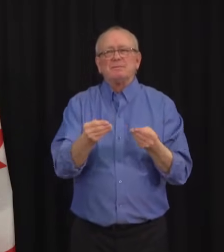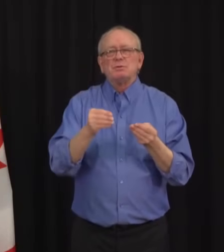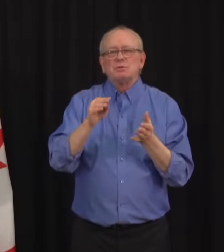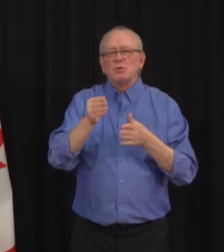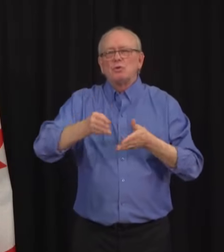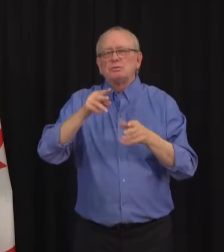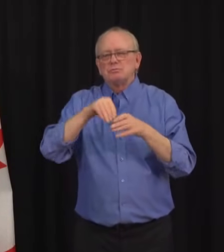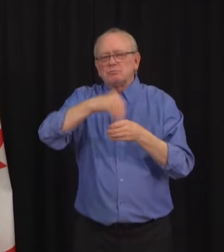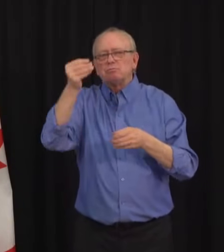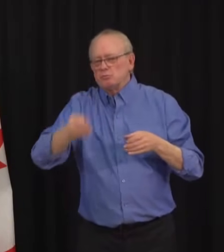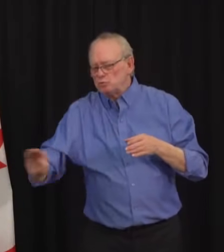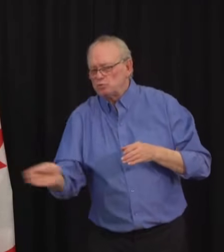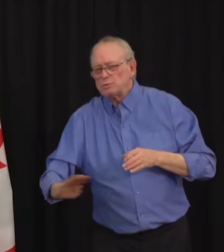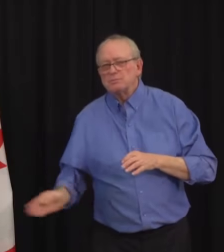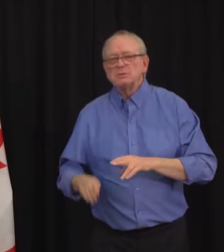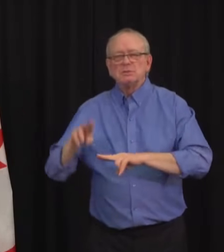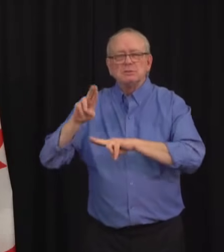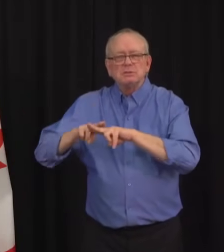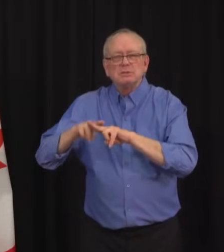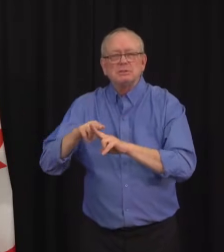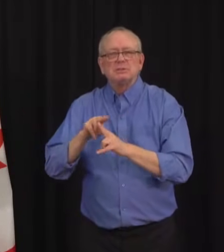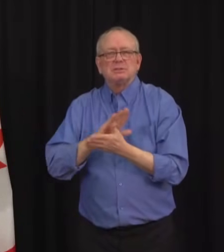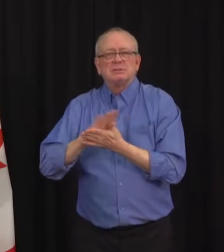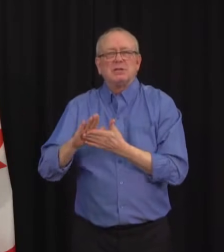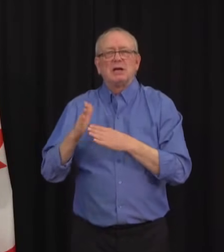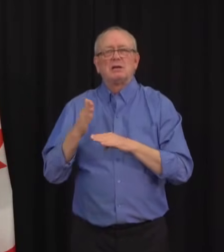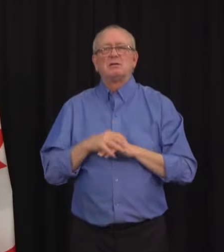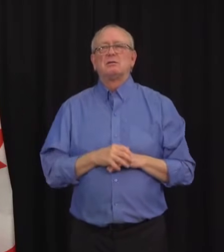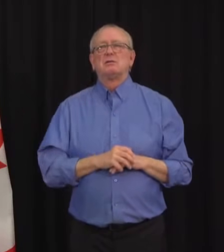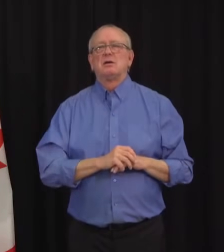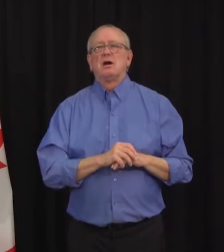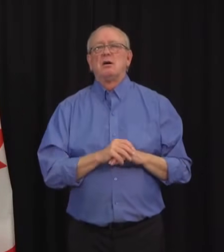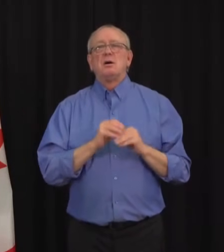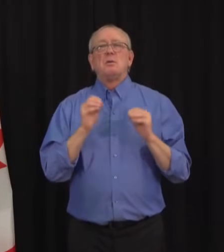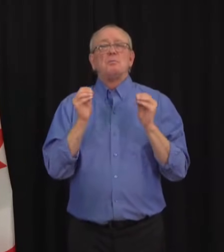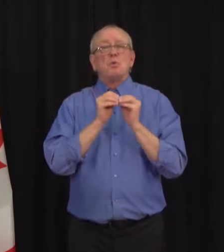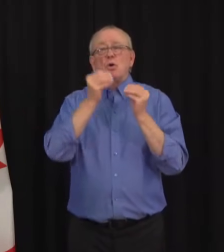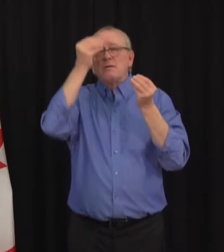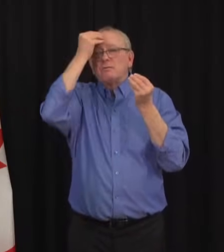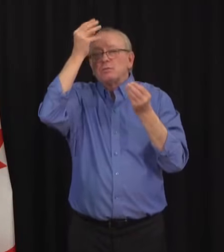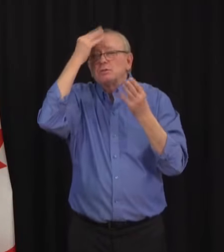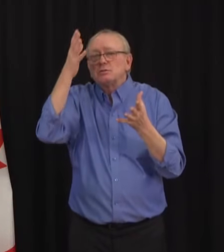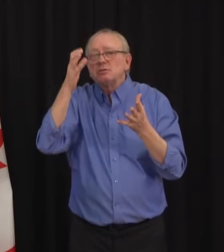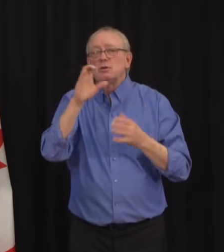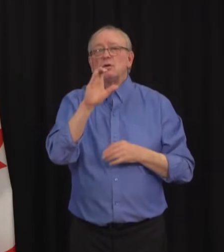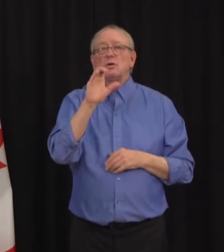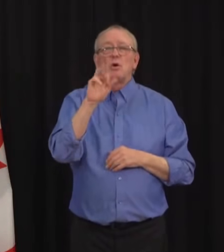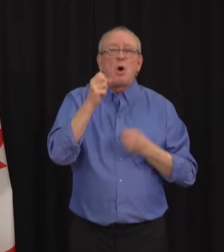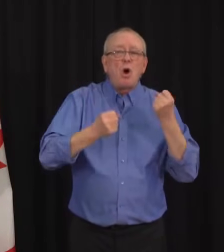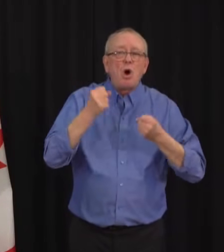detailed guidance on carpooling, along with taxis, limousines, and ride shares, is available at